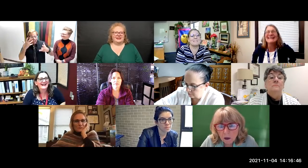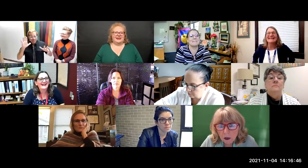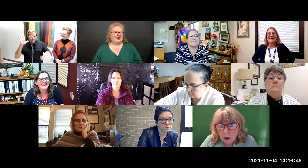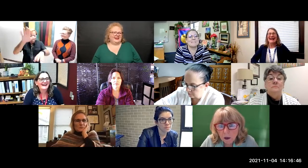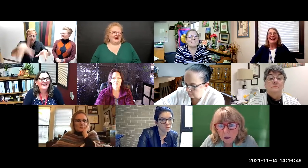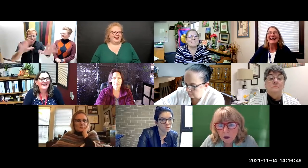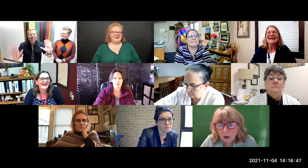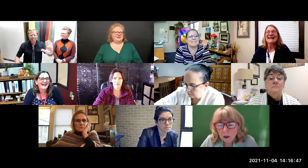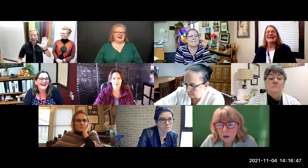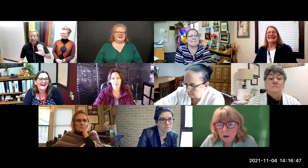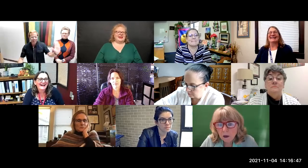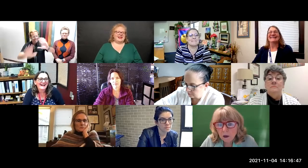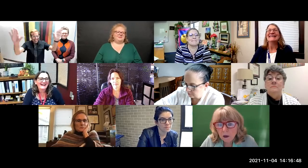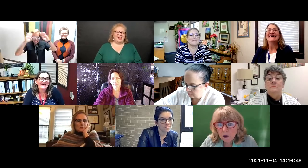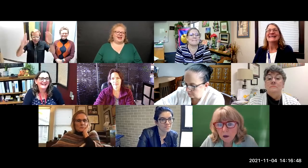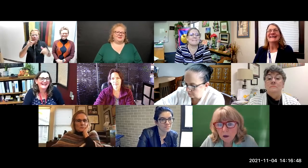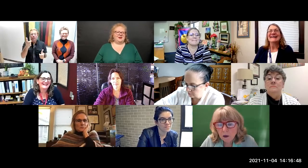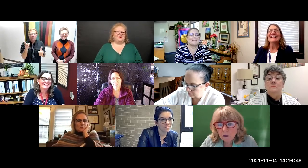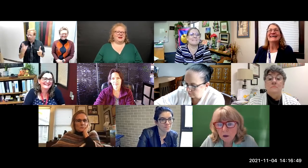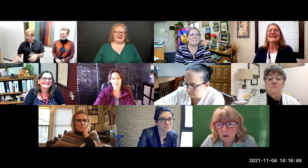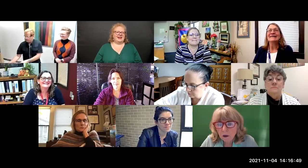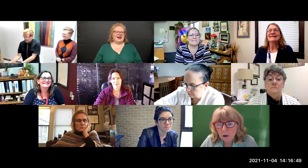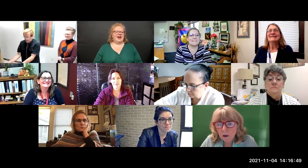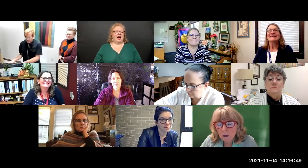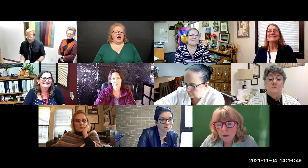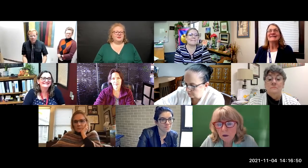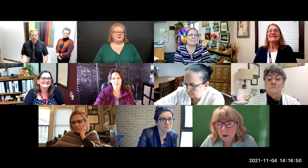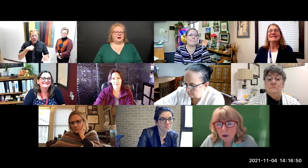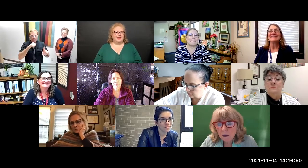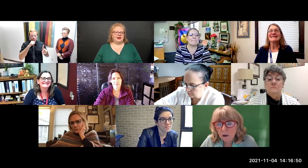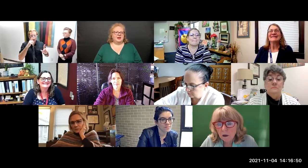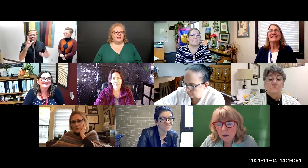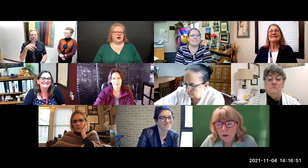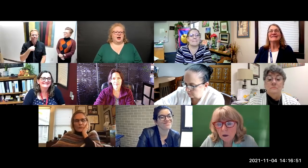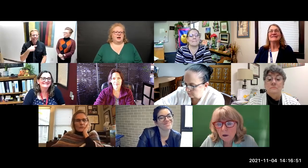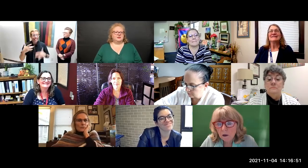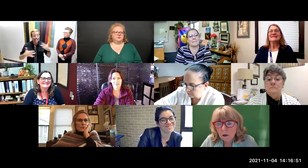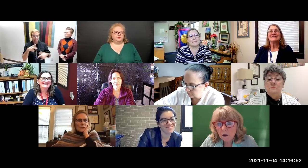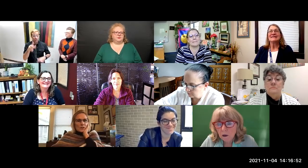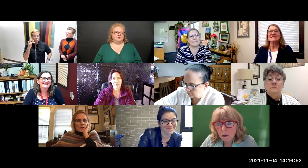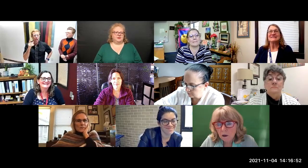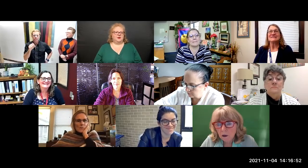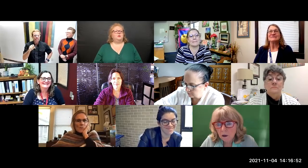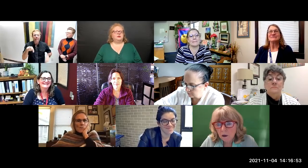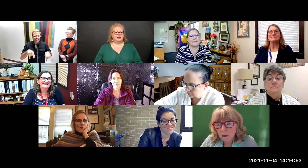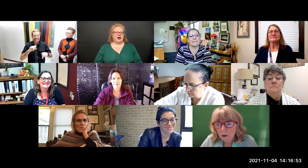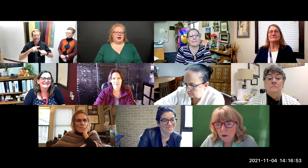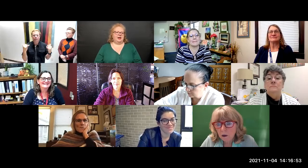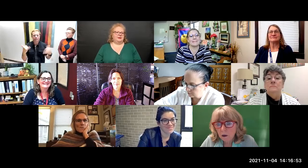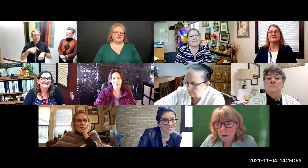quickly. Yes, I had my hand up there. Okay, yeah. Hi, everybody. Okay, I am